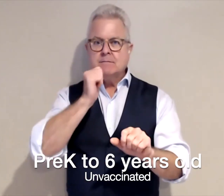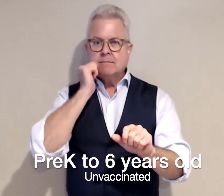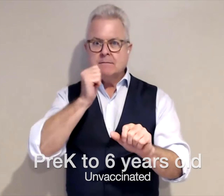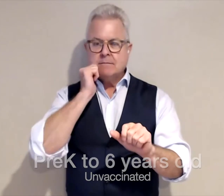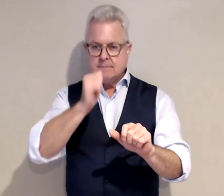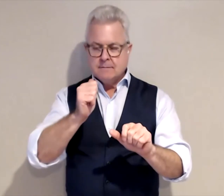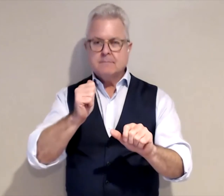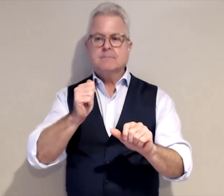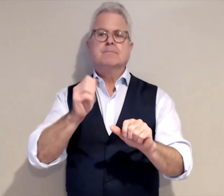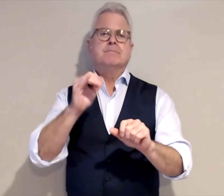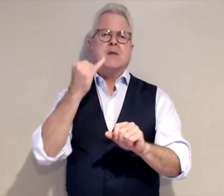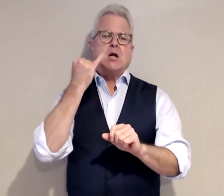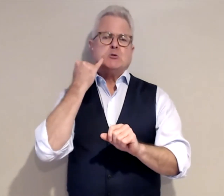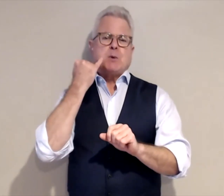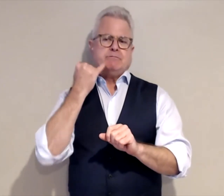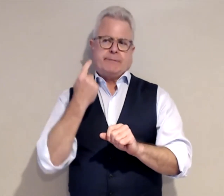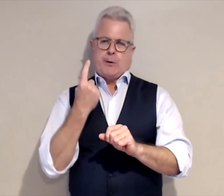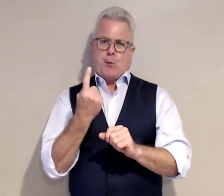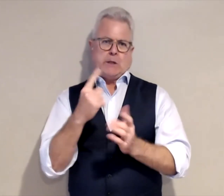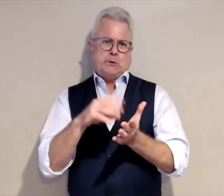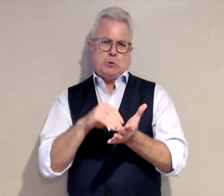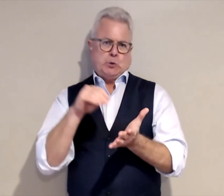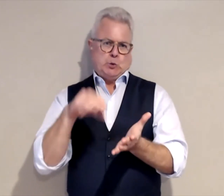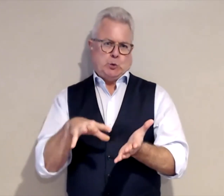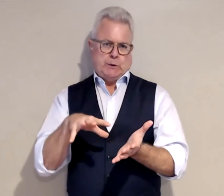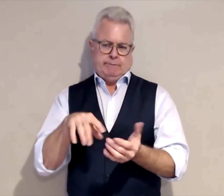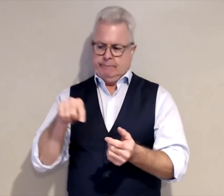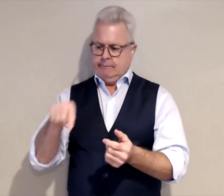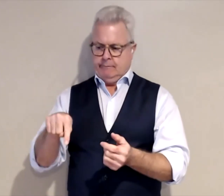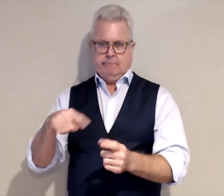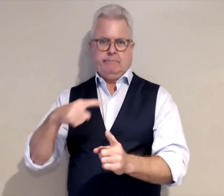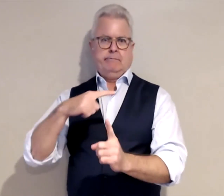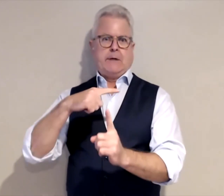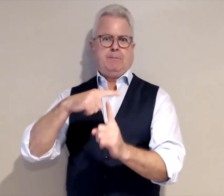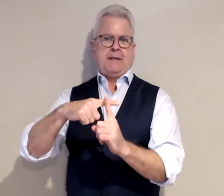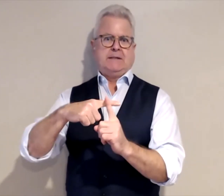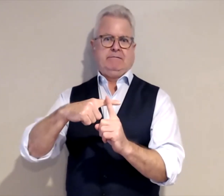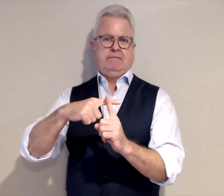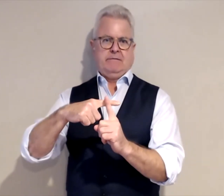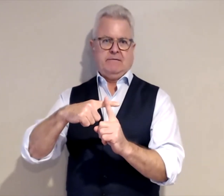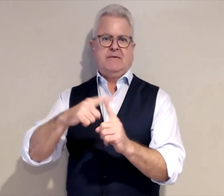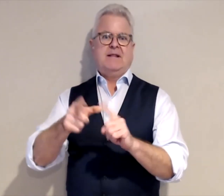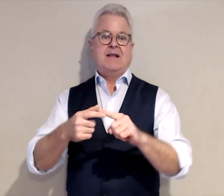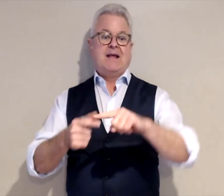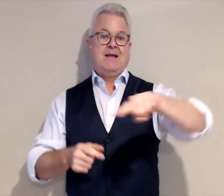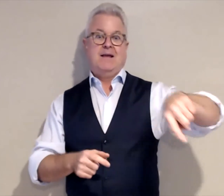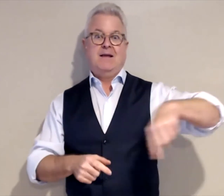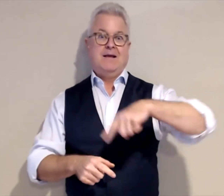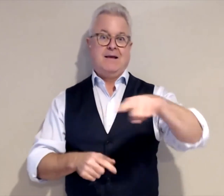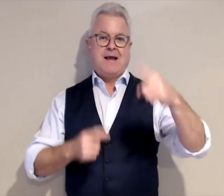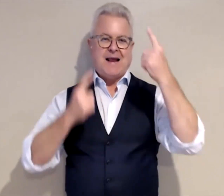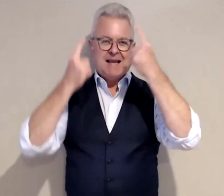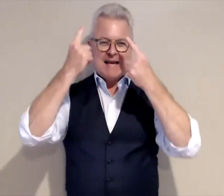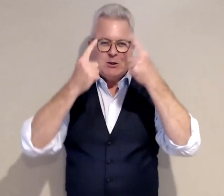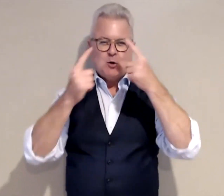but they will take tests every day. Suppose one student in their classroom becomes